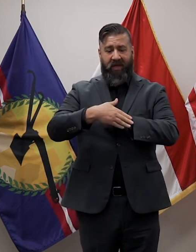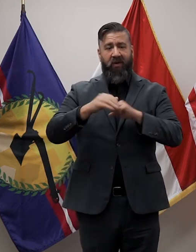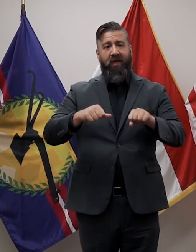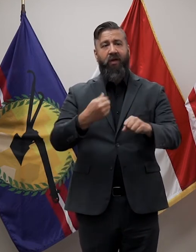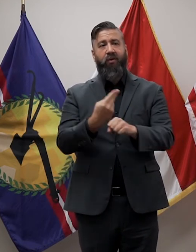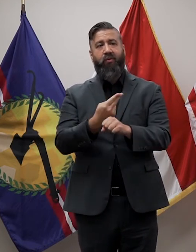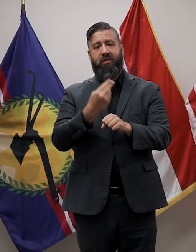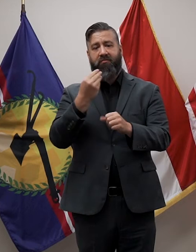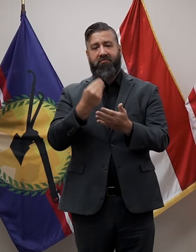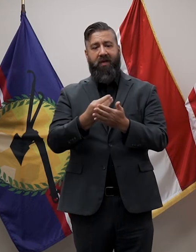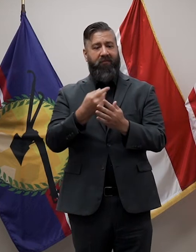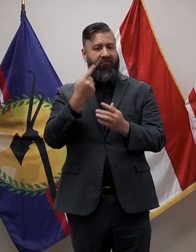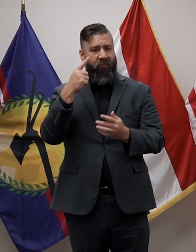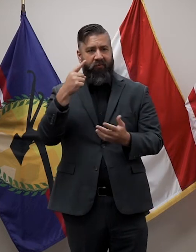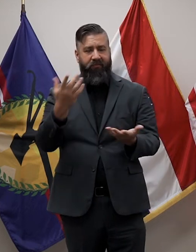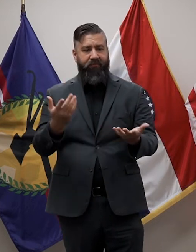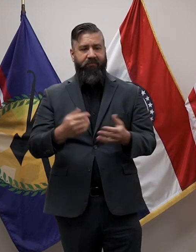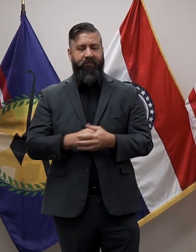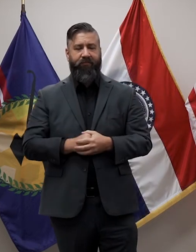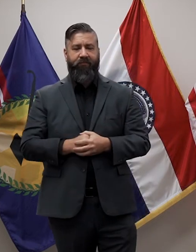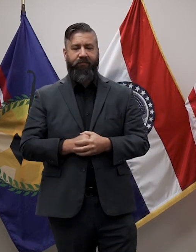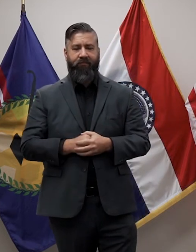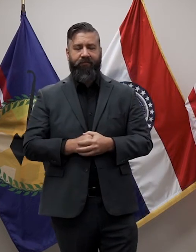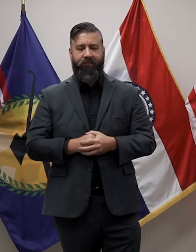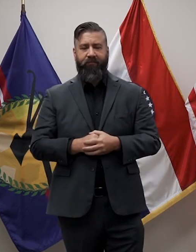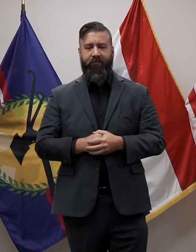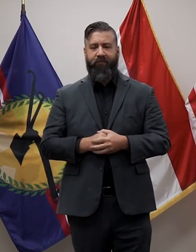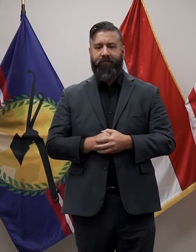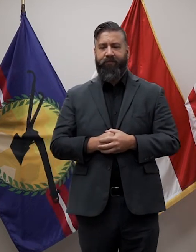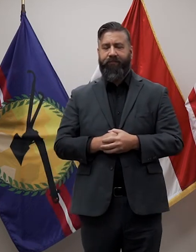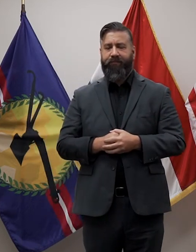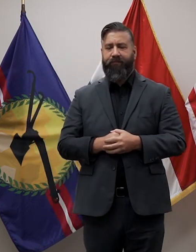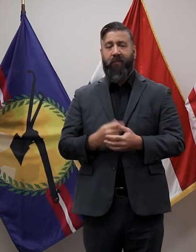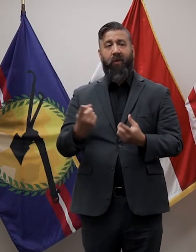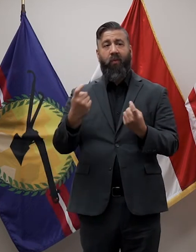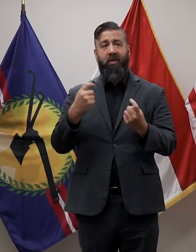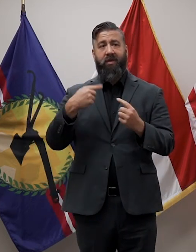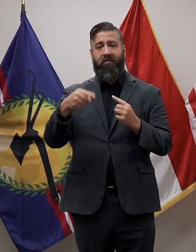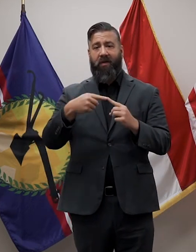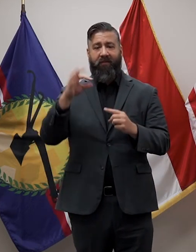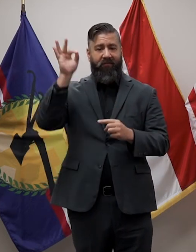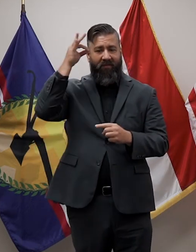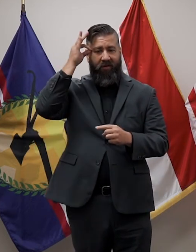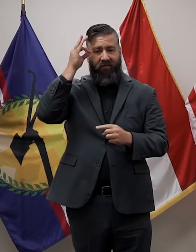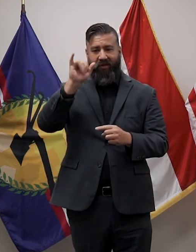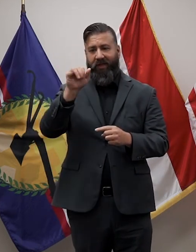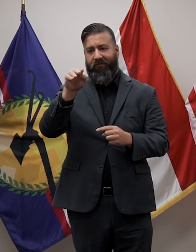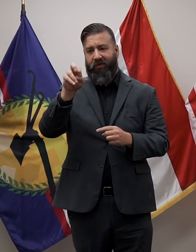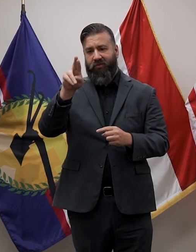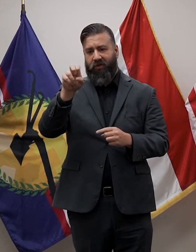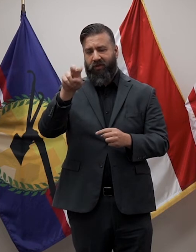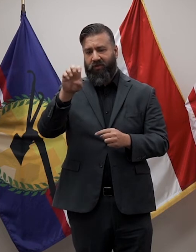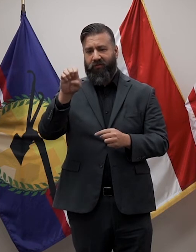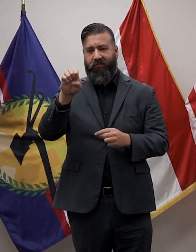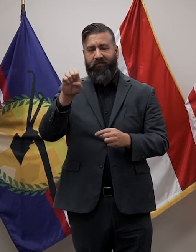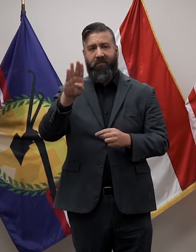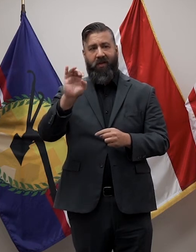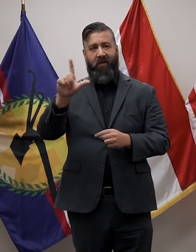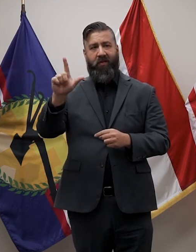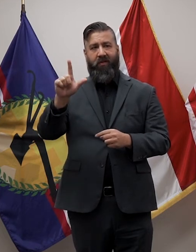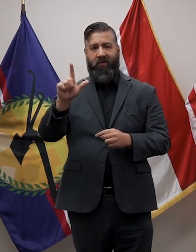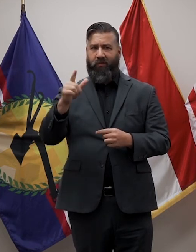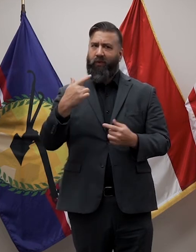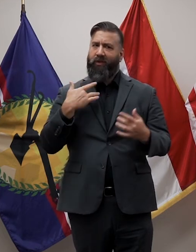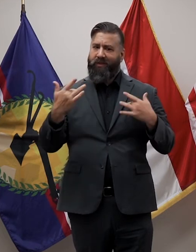for? What are some things that we're considering? Yeah, so the question is about the federal infrastructure bill. We're very excited. That was a big win for our